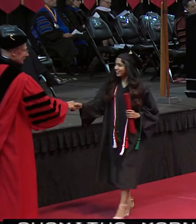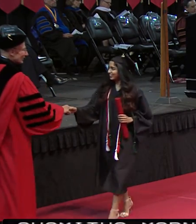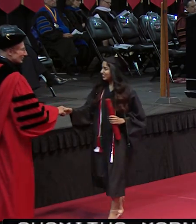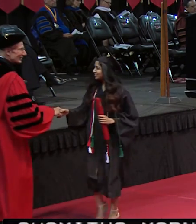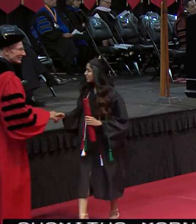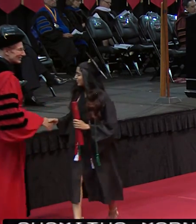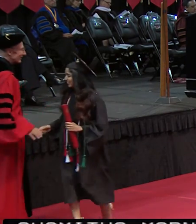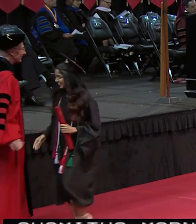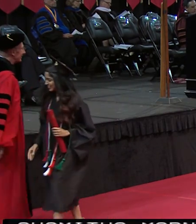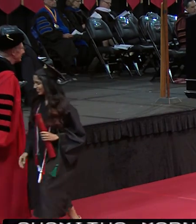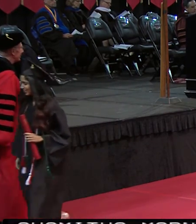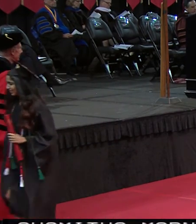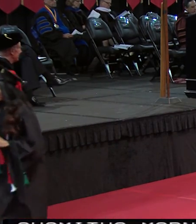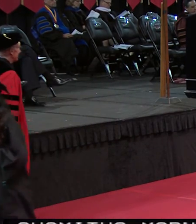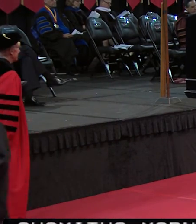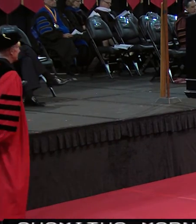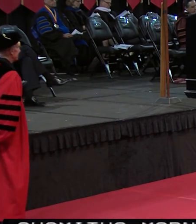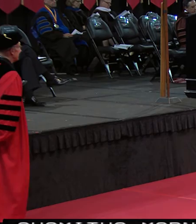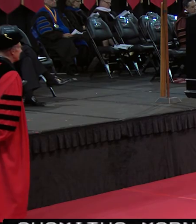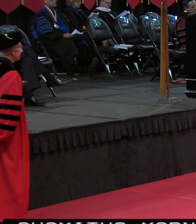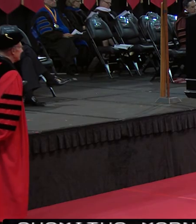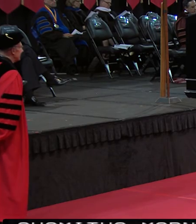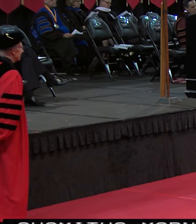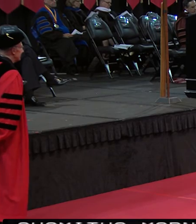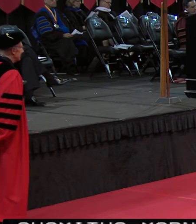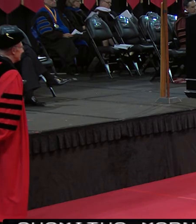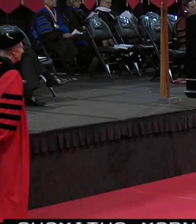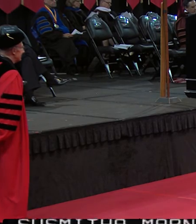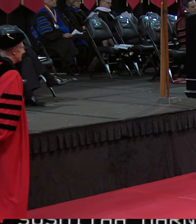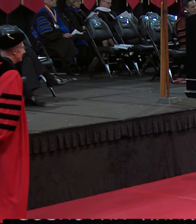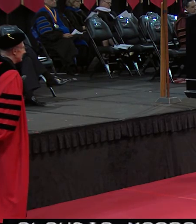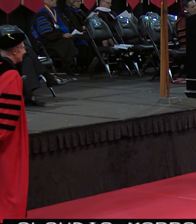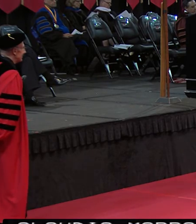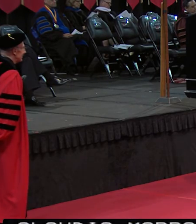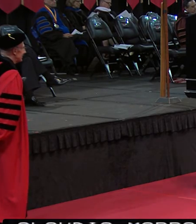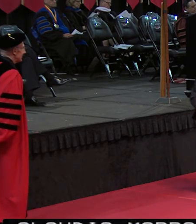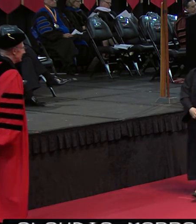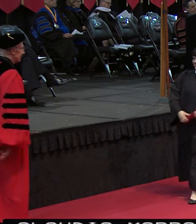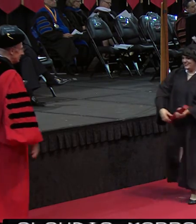Graduated with cum laude, Haley Ann Matthews.